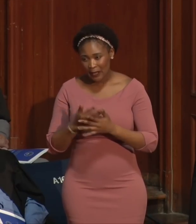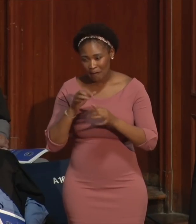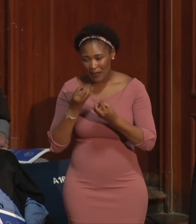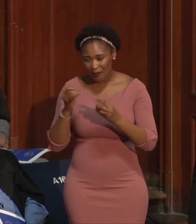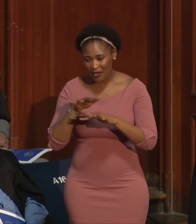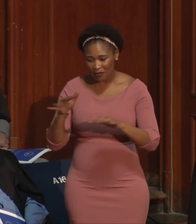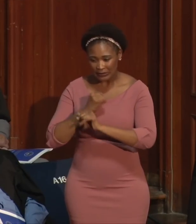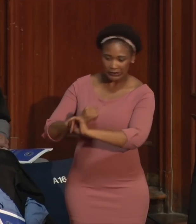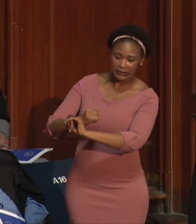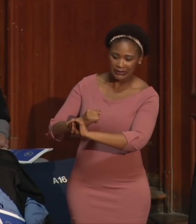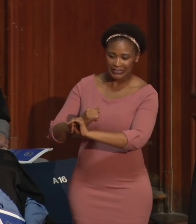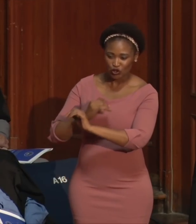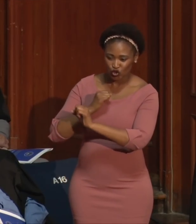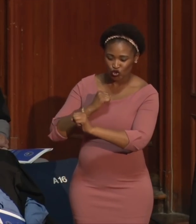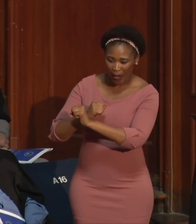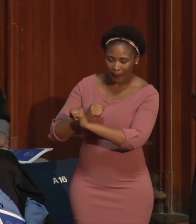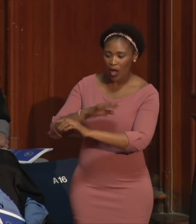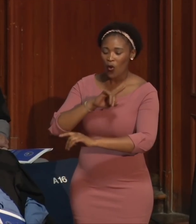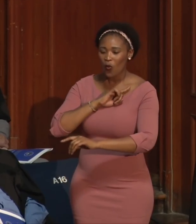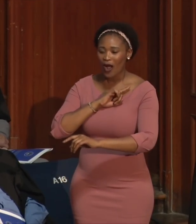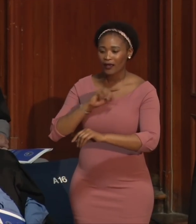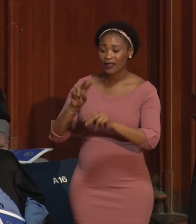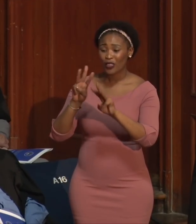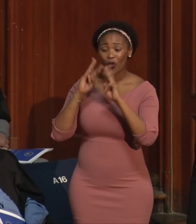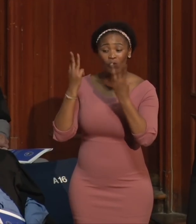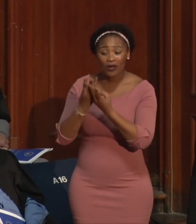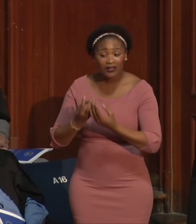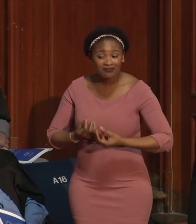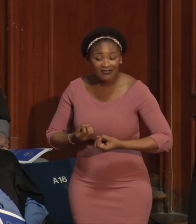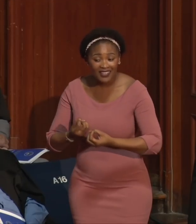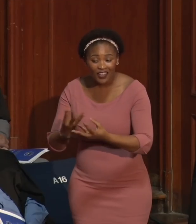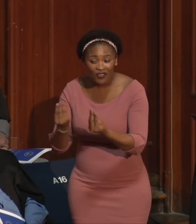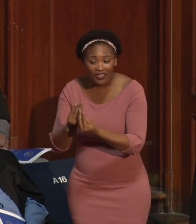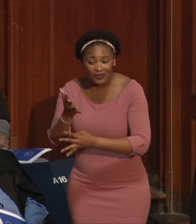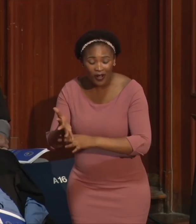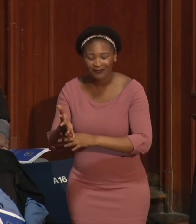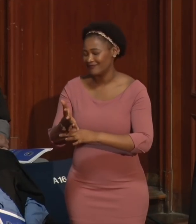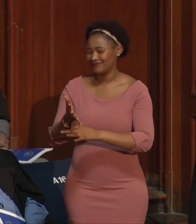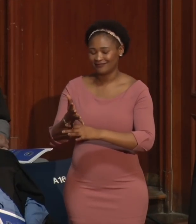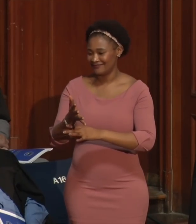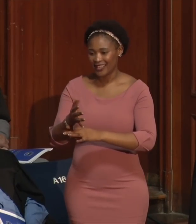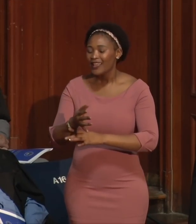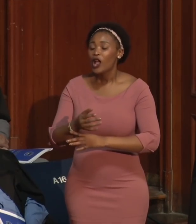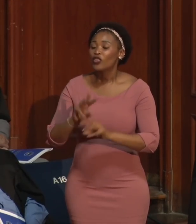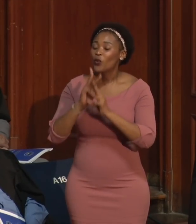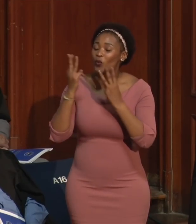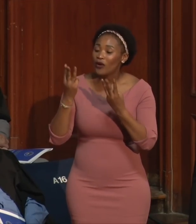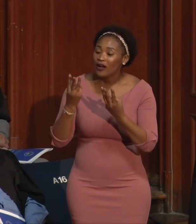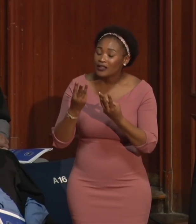people, for the universe owes you nothing. Knowing what you don't like and what you don't want and how unhappy you